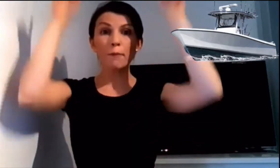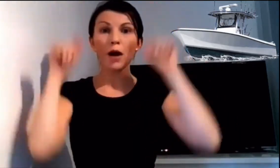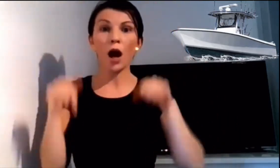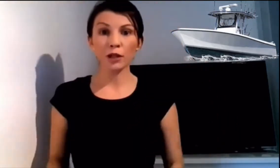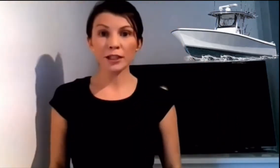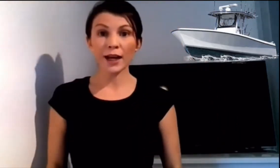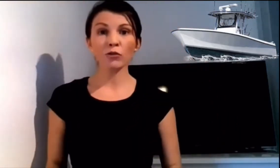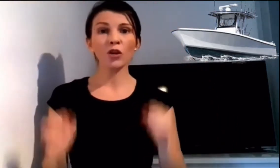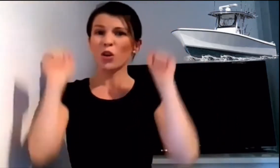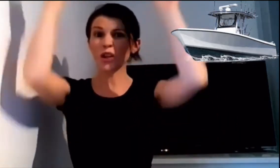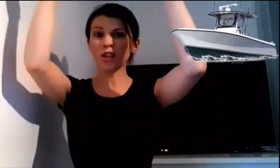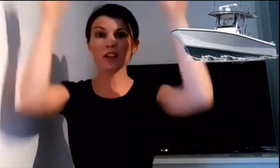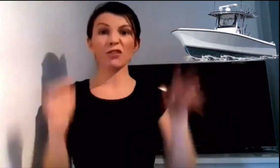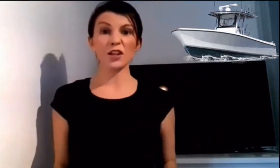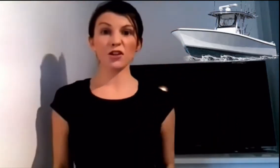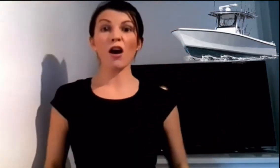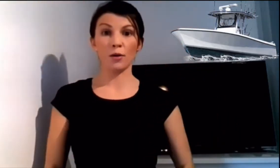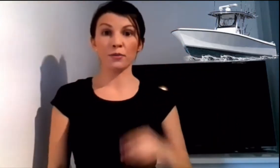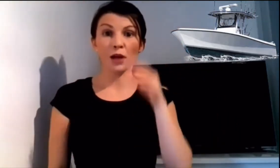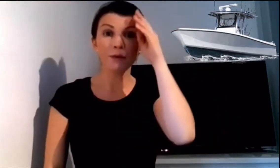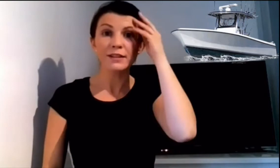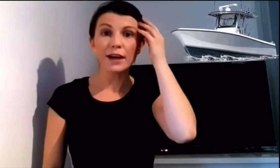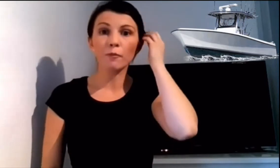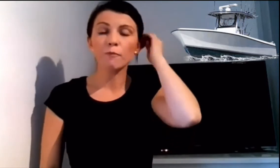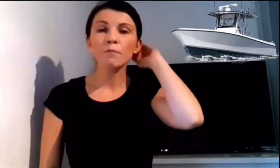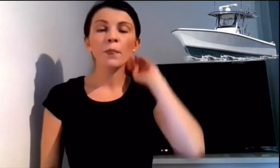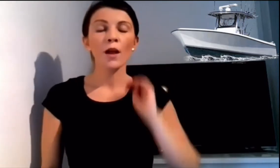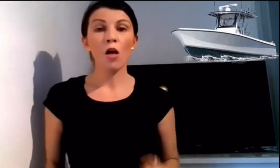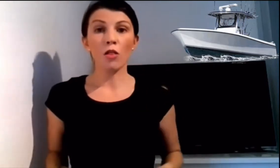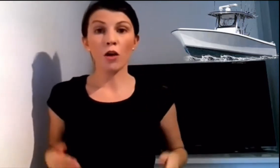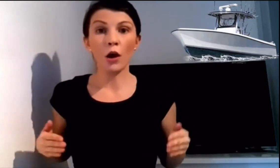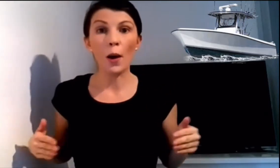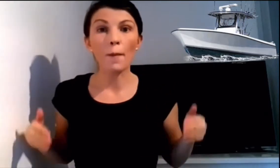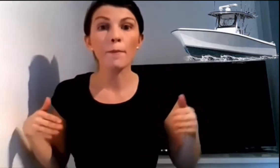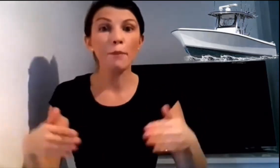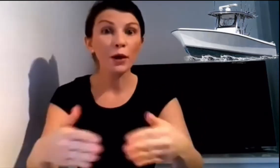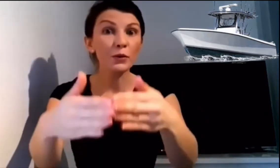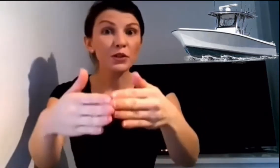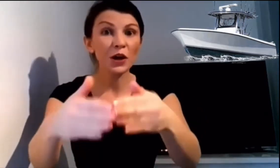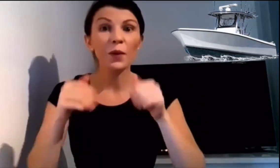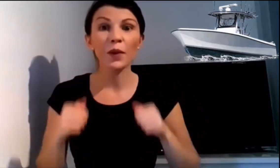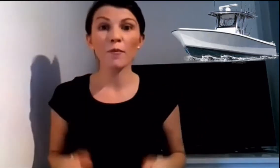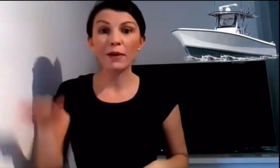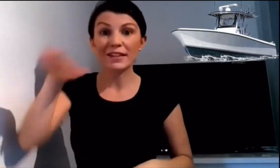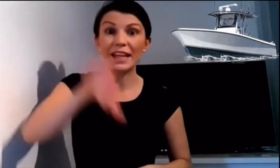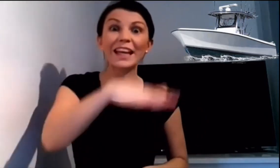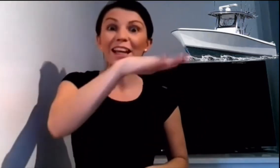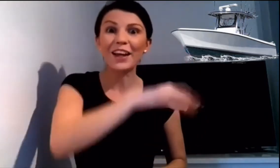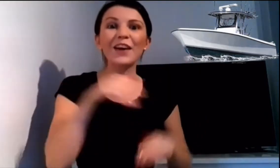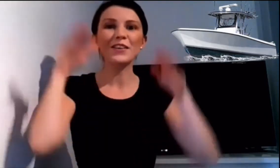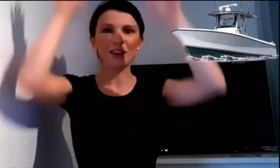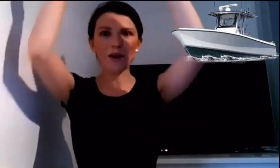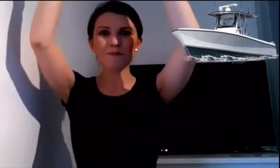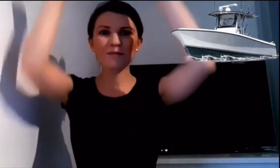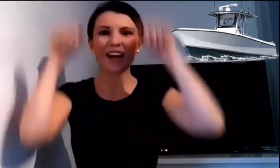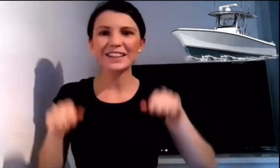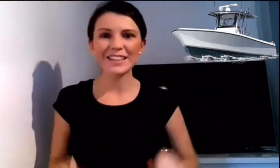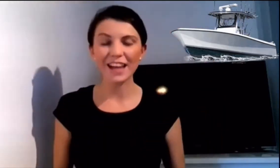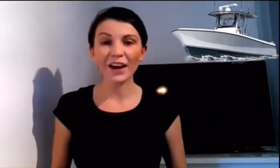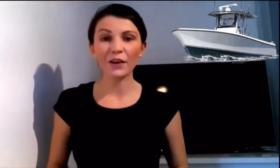and down, or you can stretch your arms up and down. The boat on the sea goes up and down,